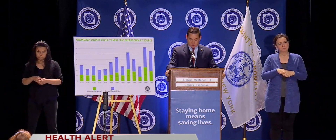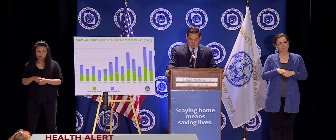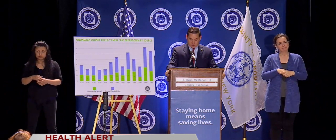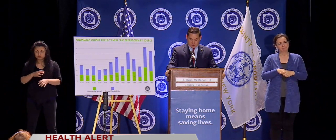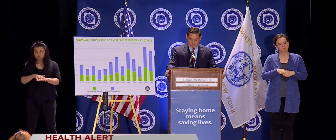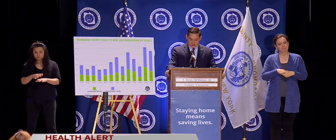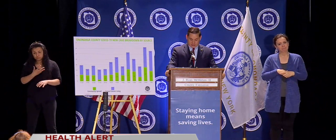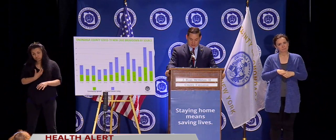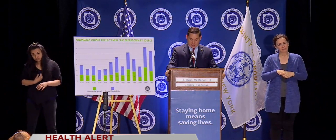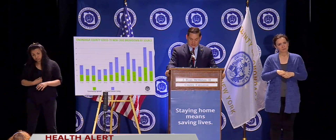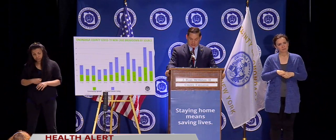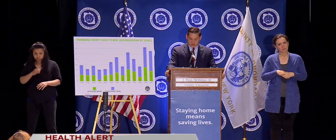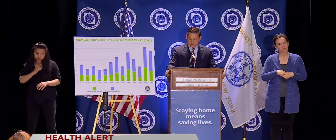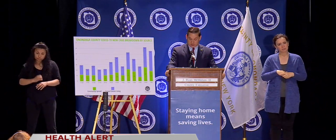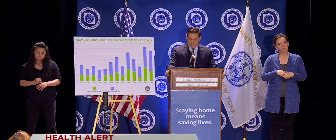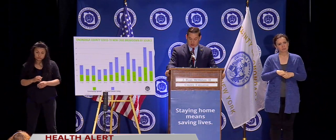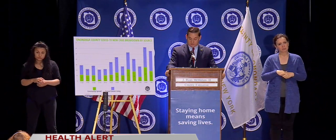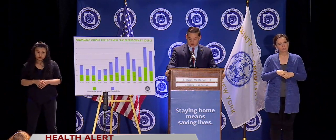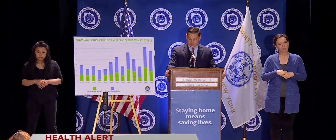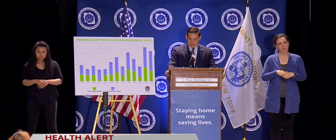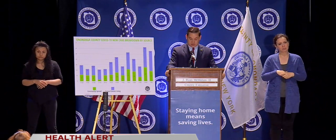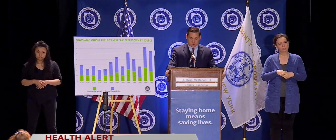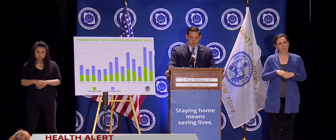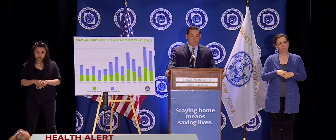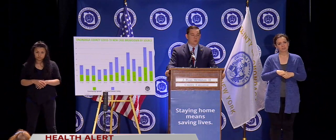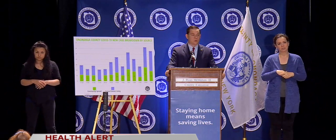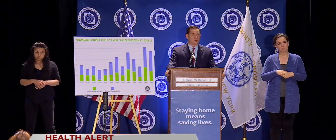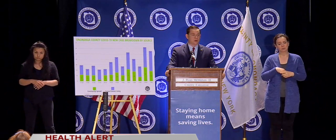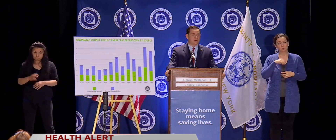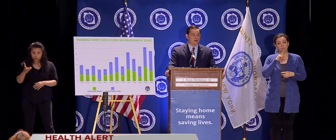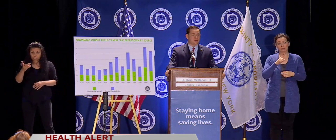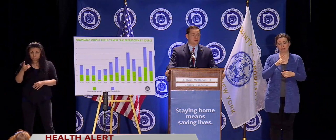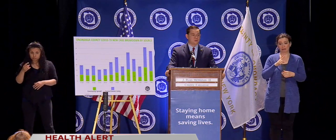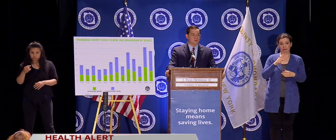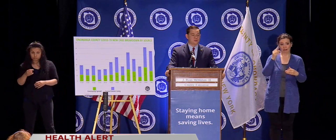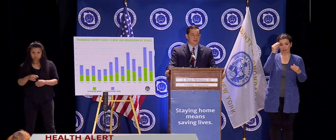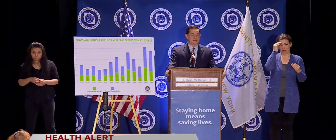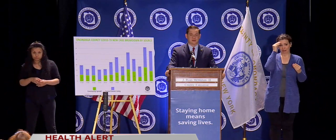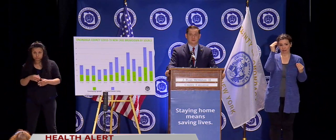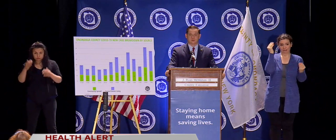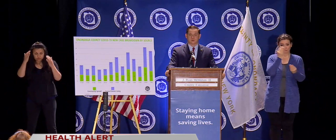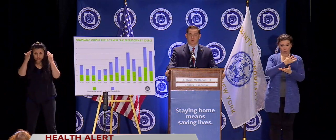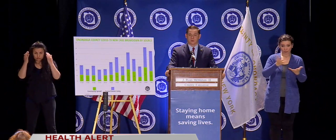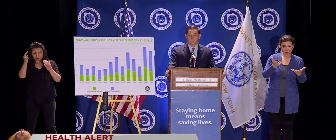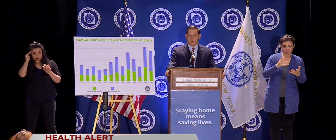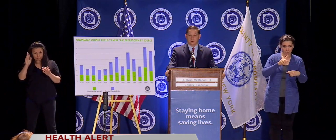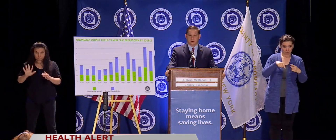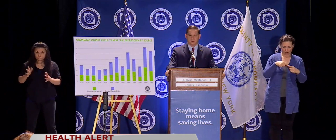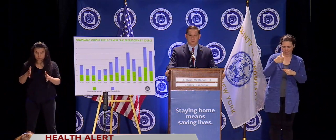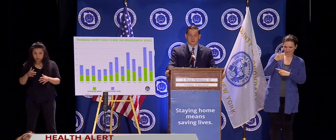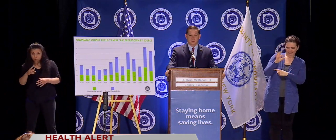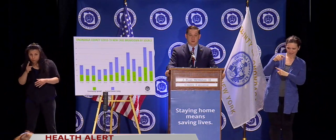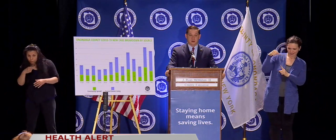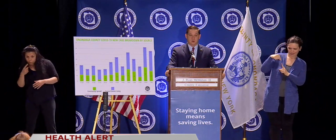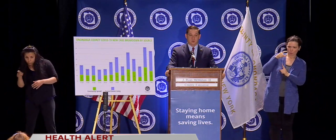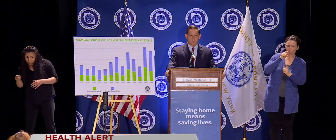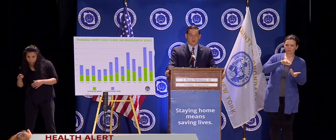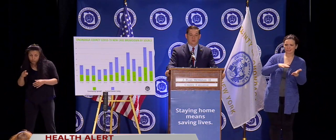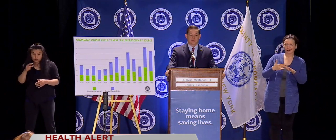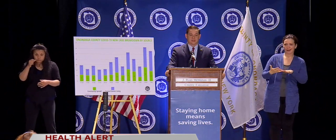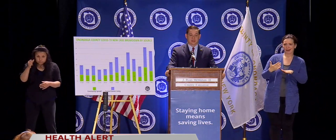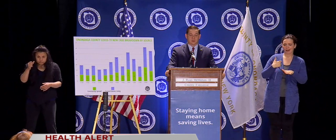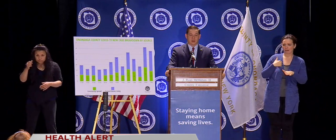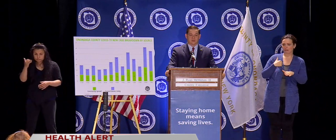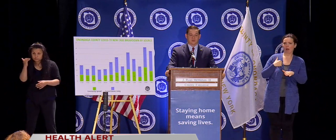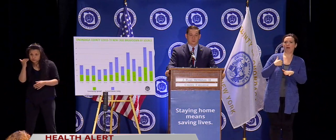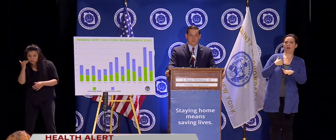And so saying that, I can't share the demographics because I don't know who these 19 individuals were. We'll